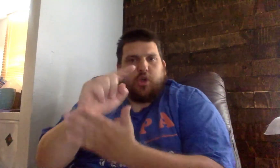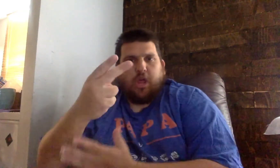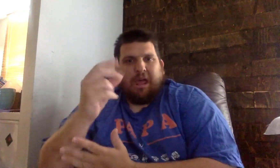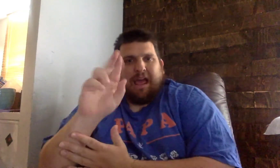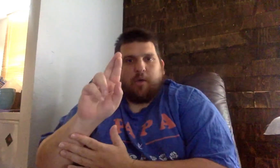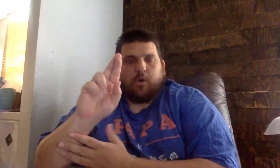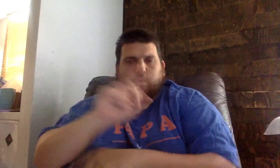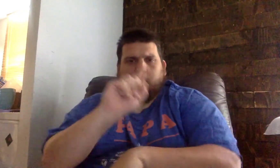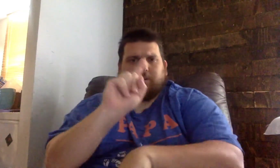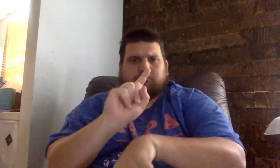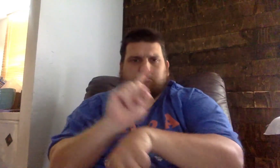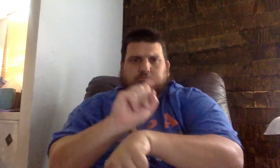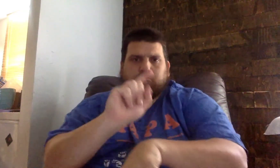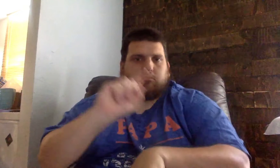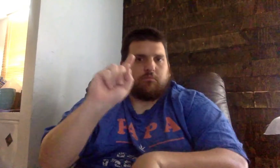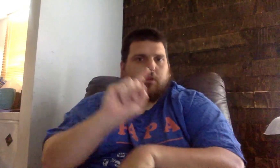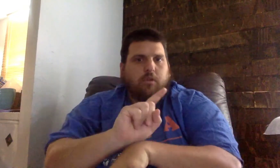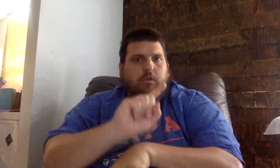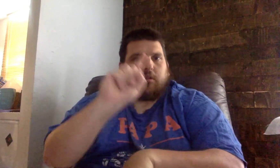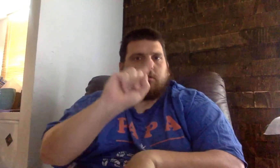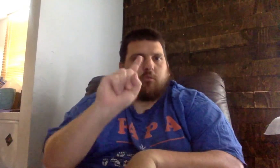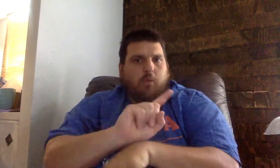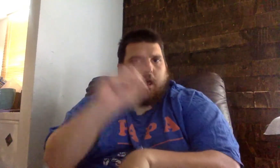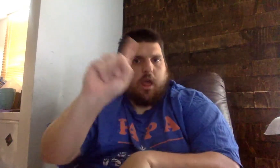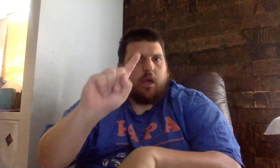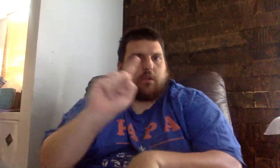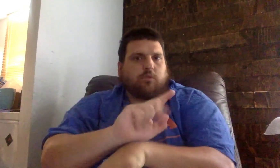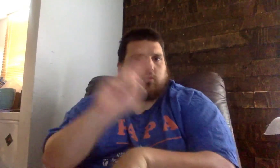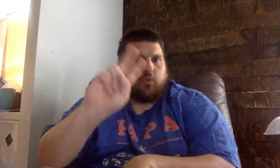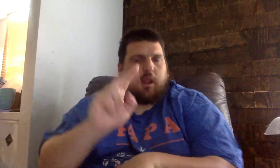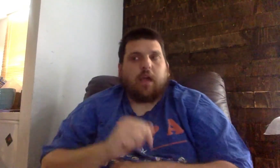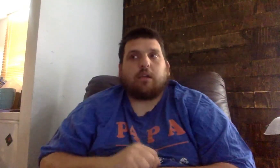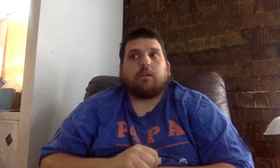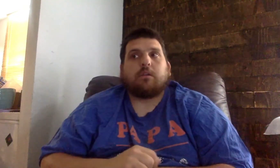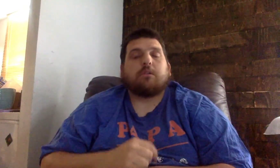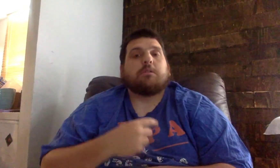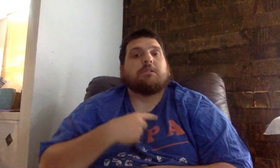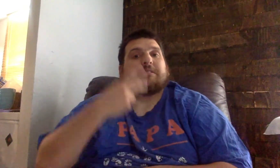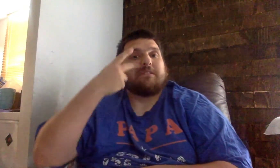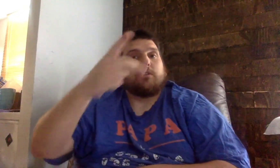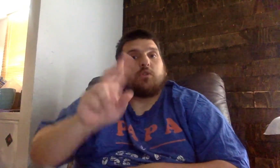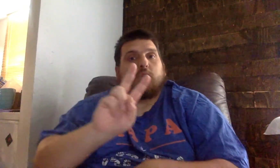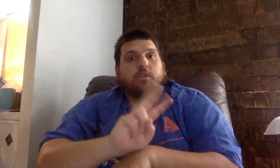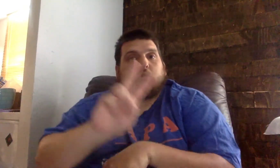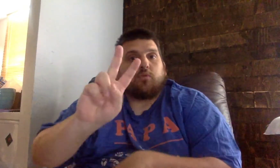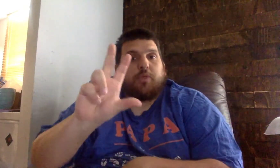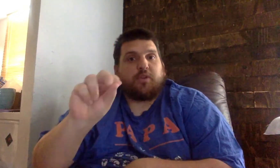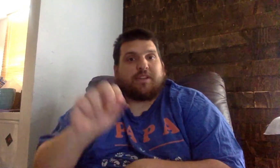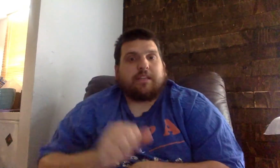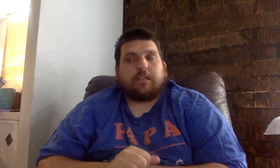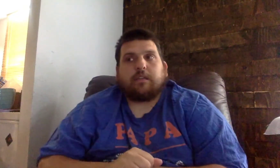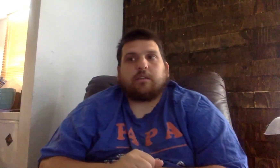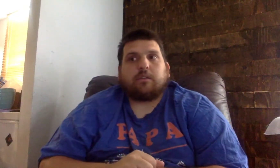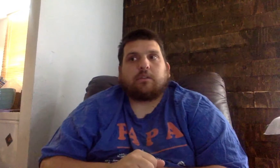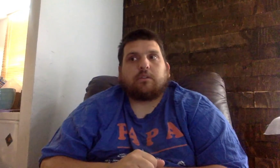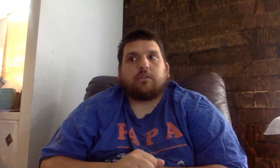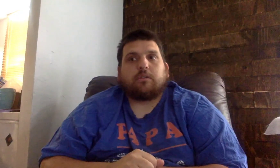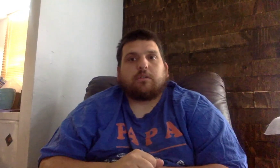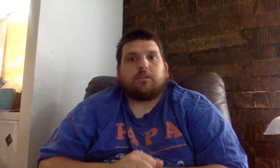hour. 1 o'clock, 2 o'clock. I'll see you at 2:30.